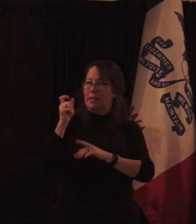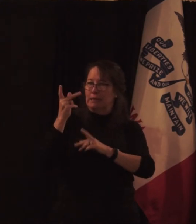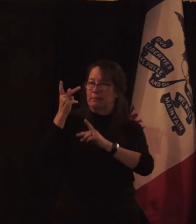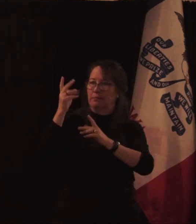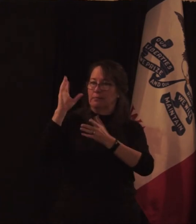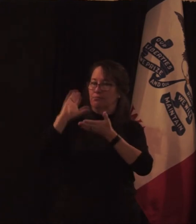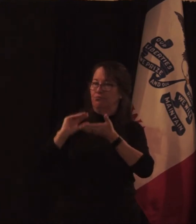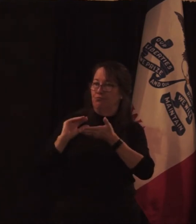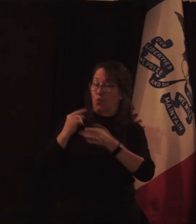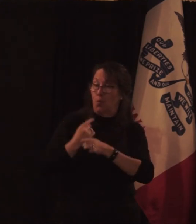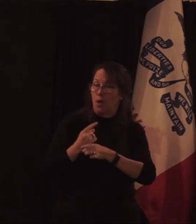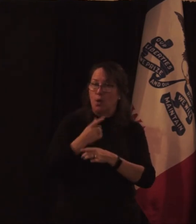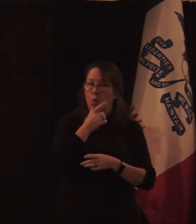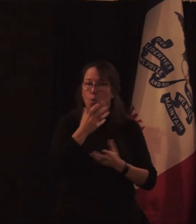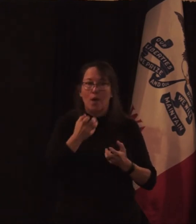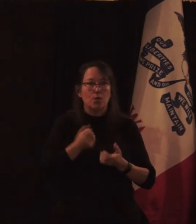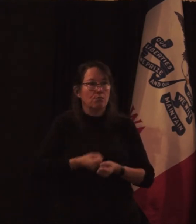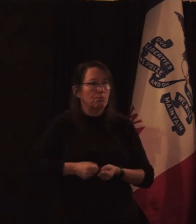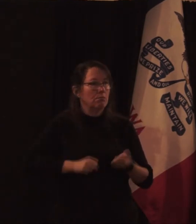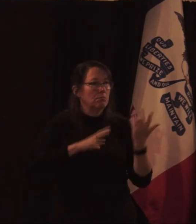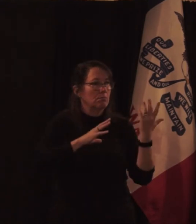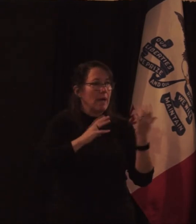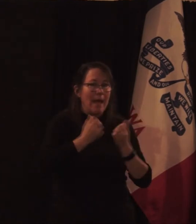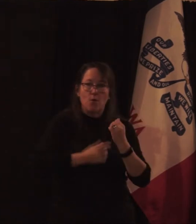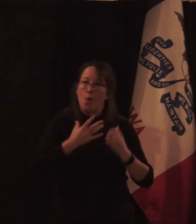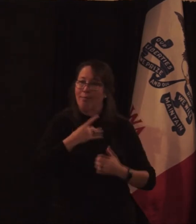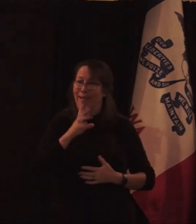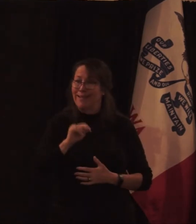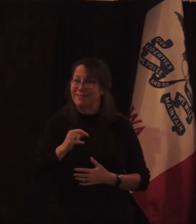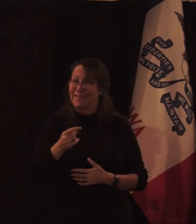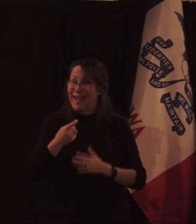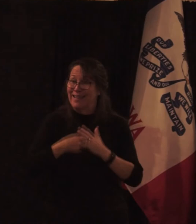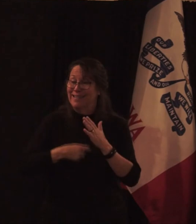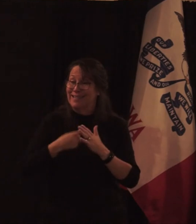right? Who wants to do away with that? Huh? Everybody likes that.